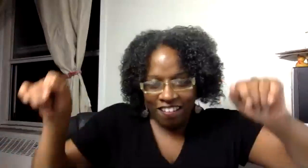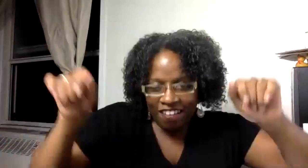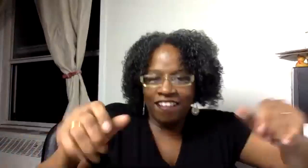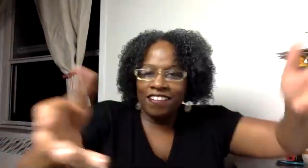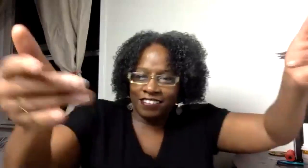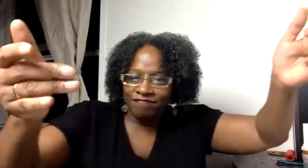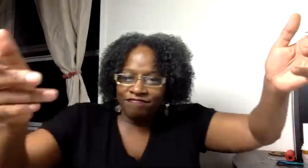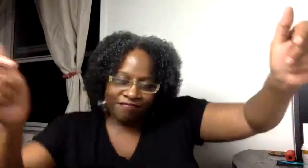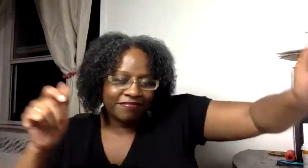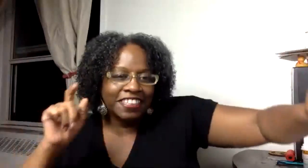Come on, dance along. Mm-hmm.